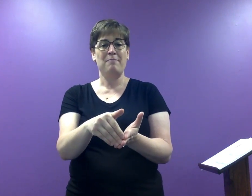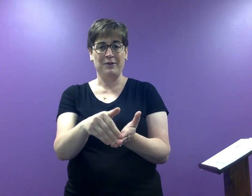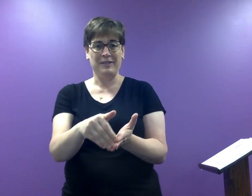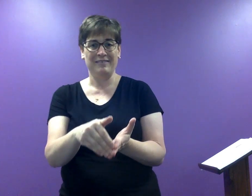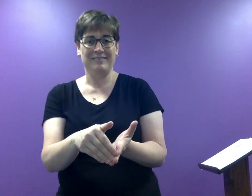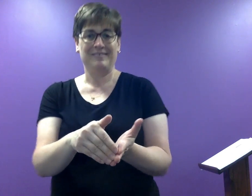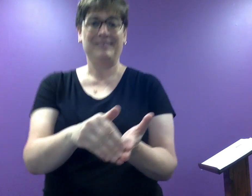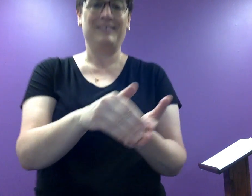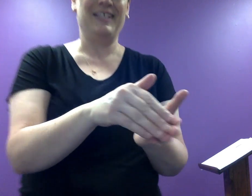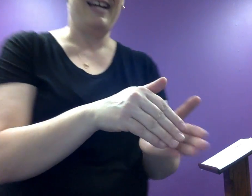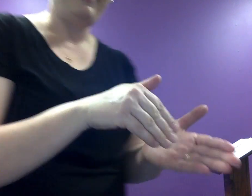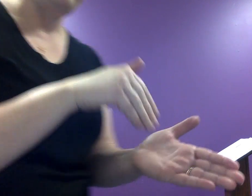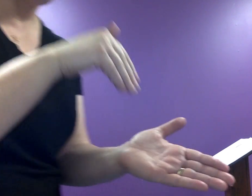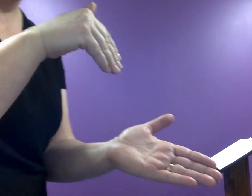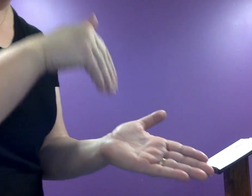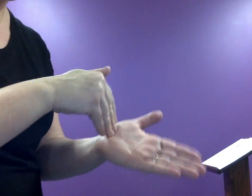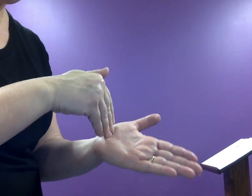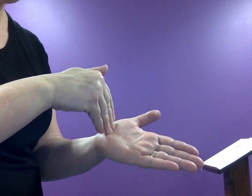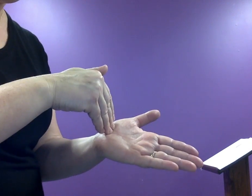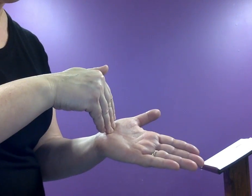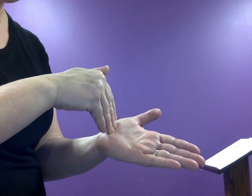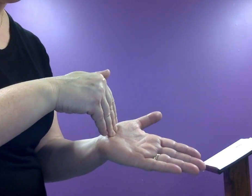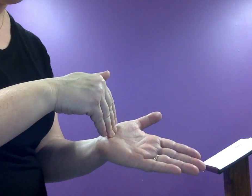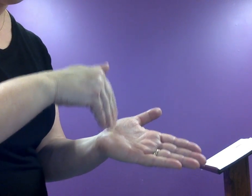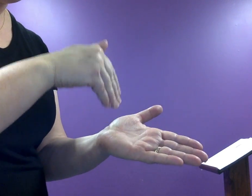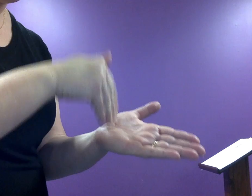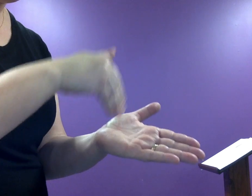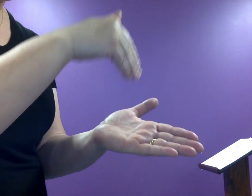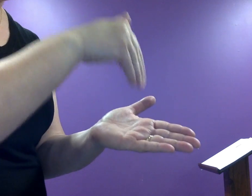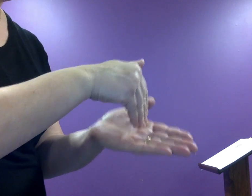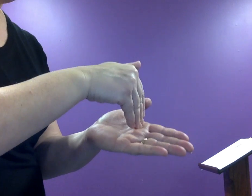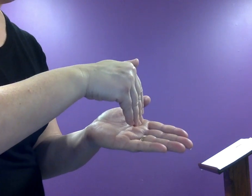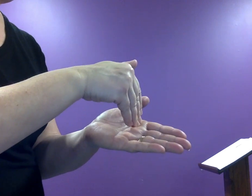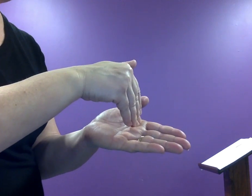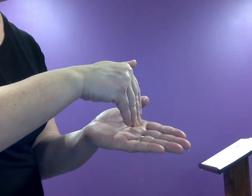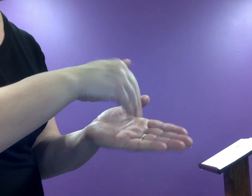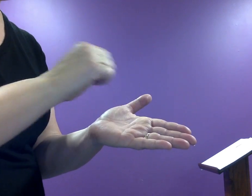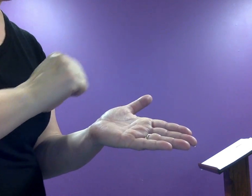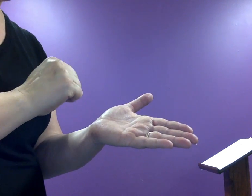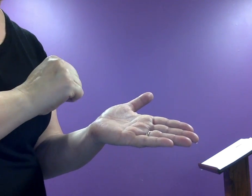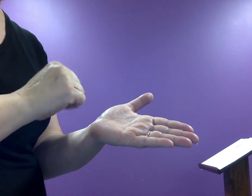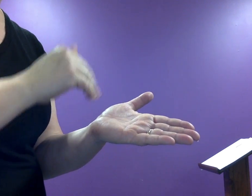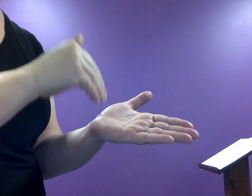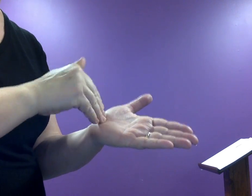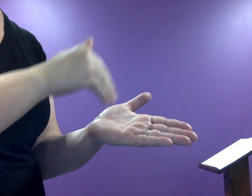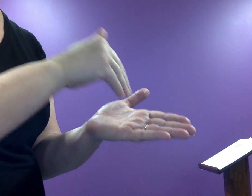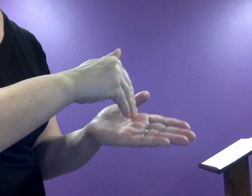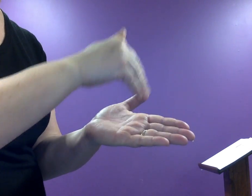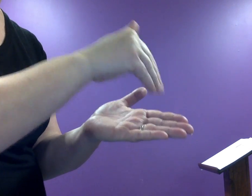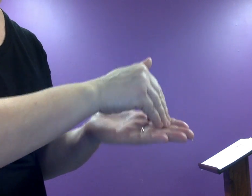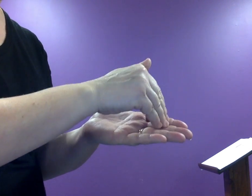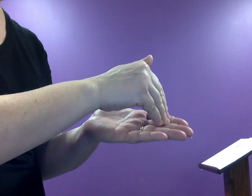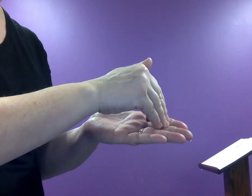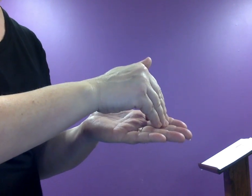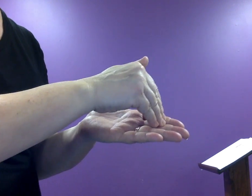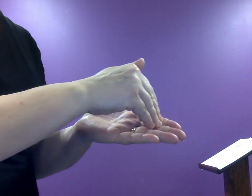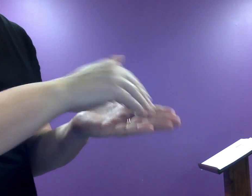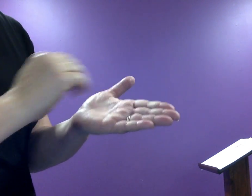billion. Okay, so we got 1,000, million, and then you have billion. Now, you